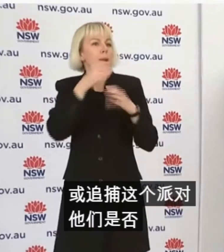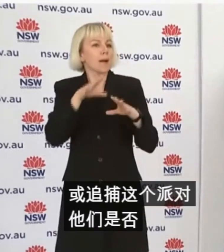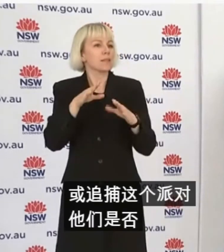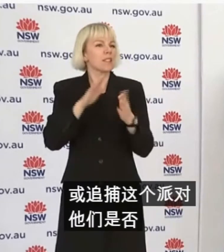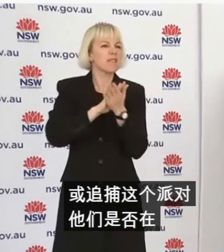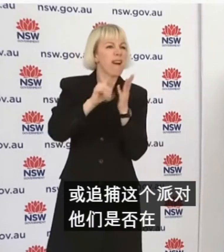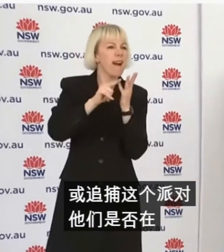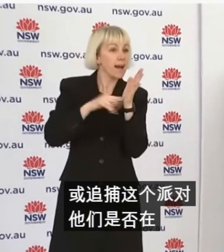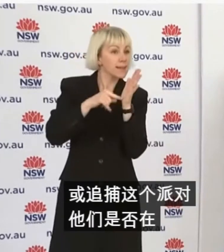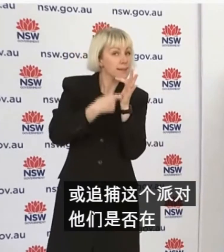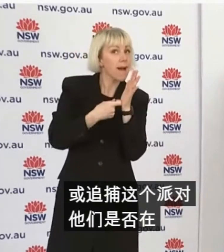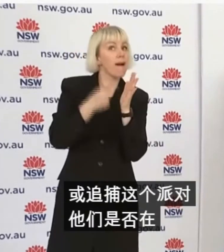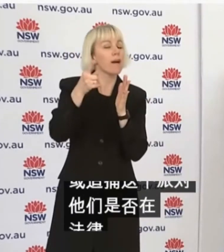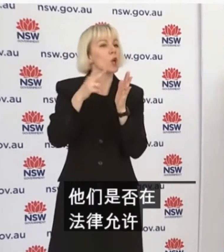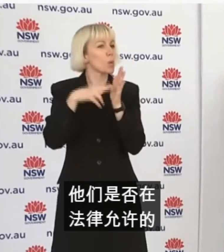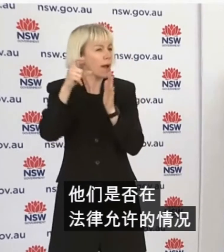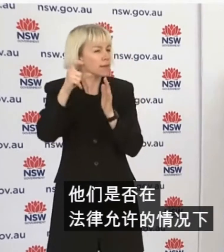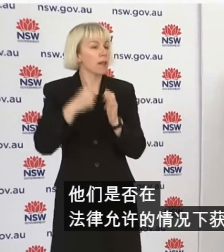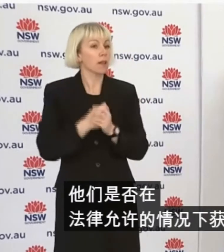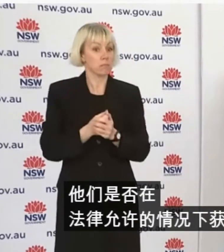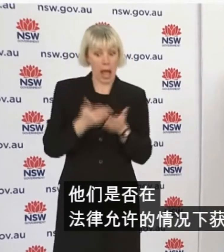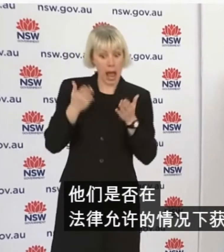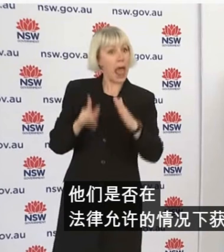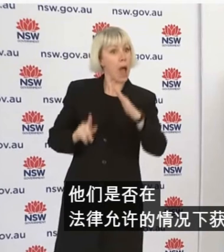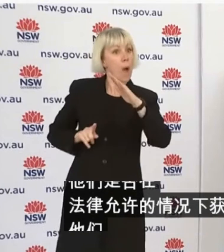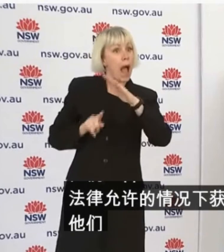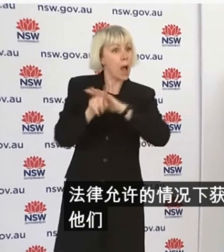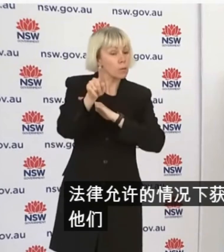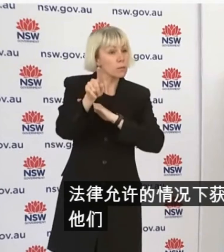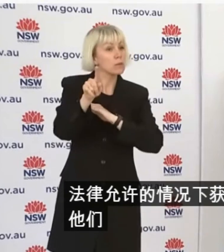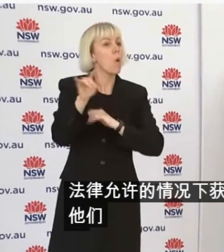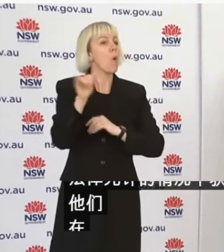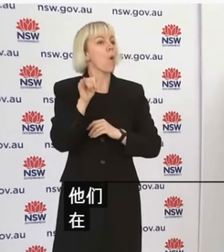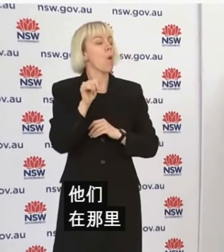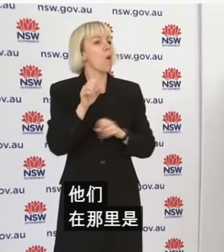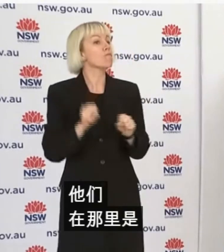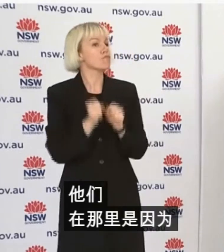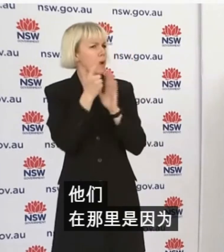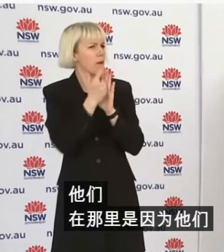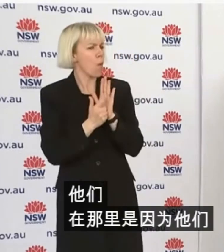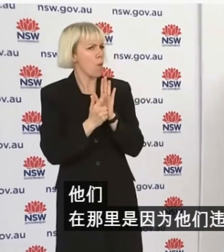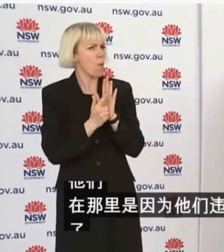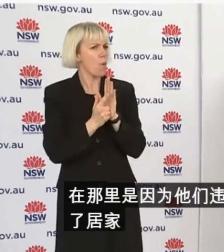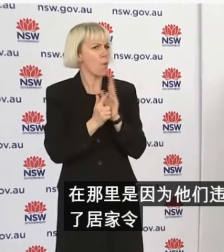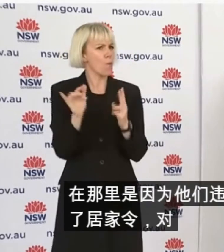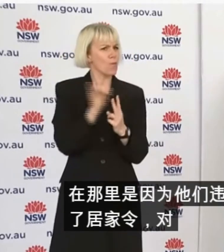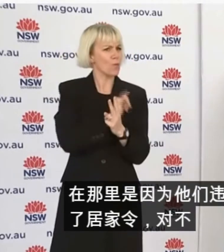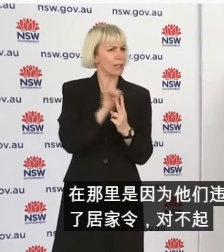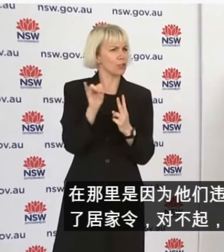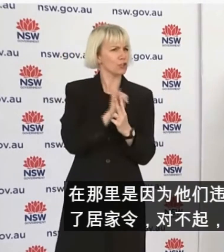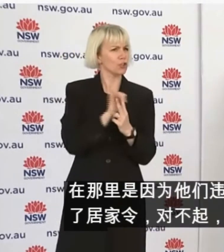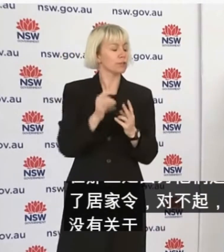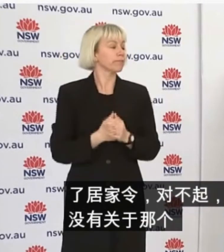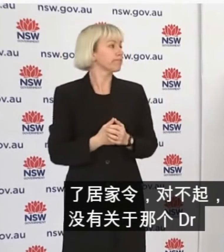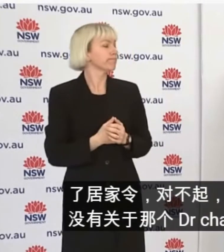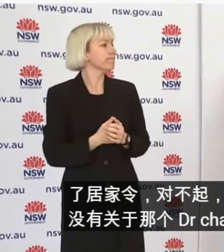travelling under an exemption? Were they legally allowed up there, or were they there because they had breached a stay-at-home order. I'm